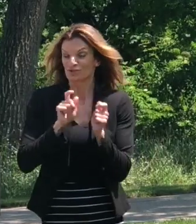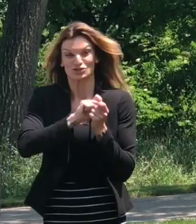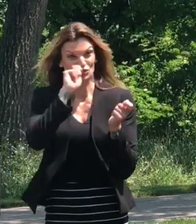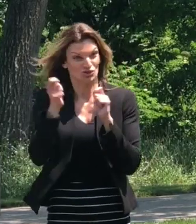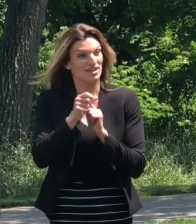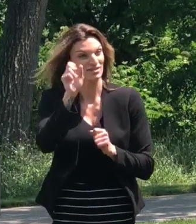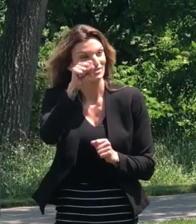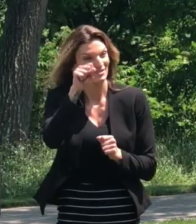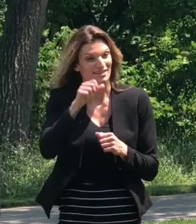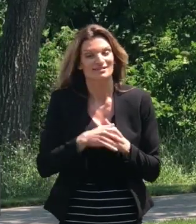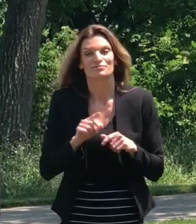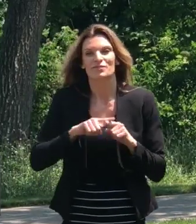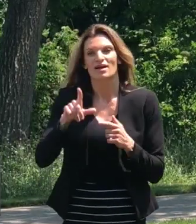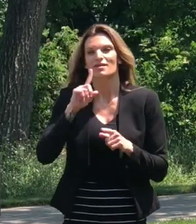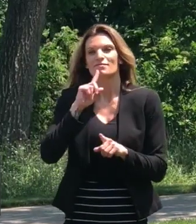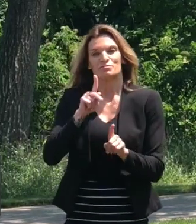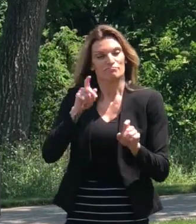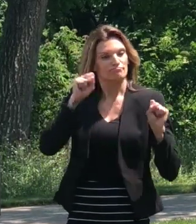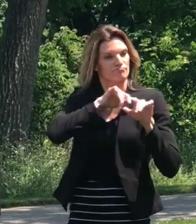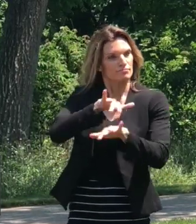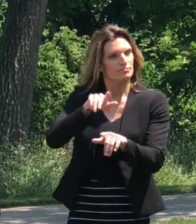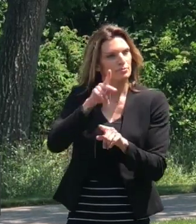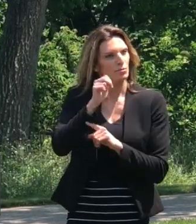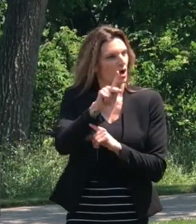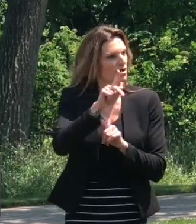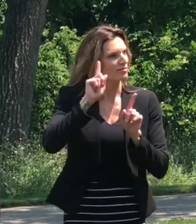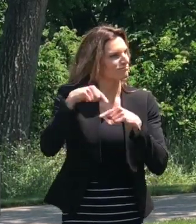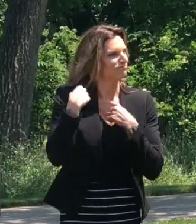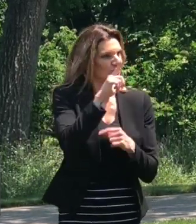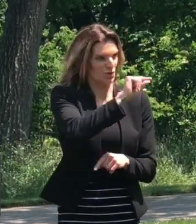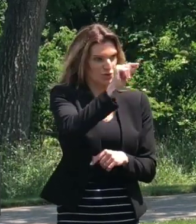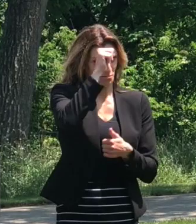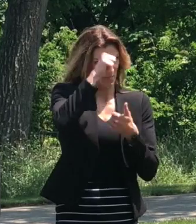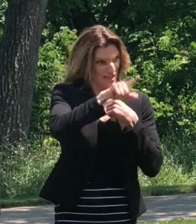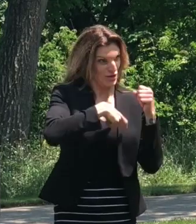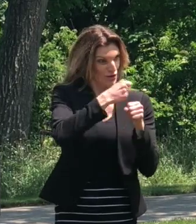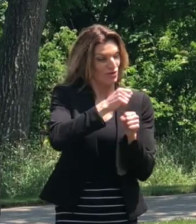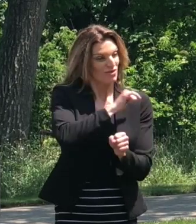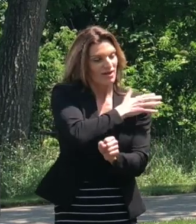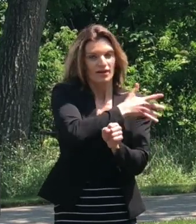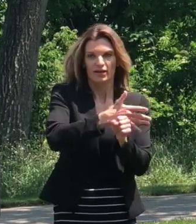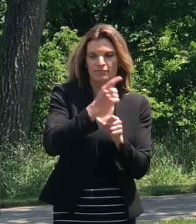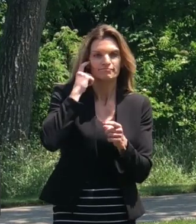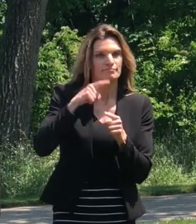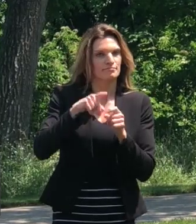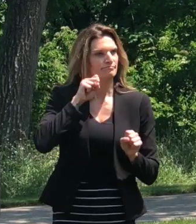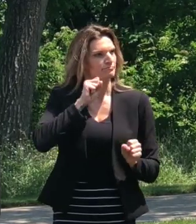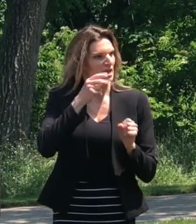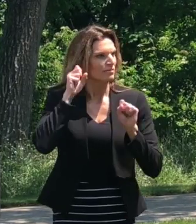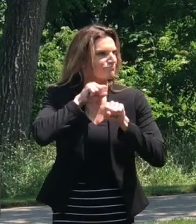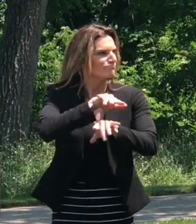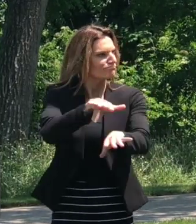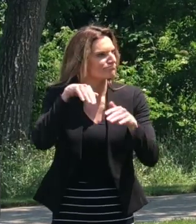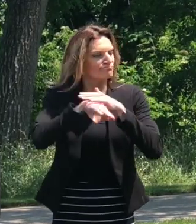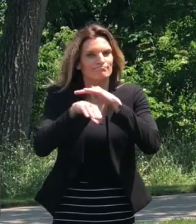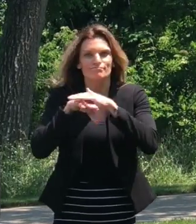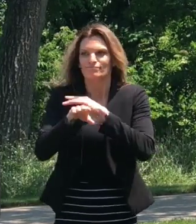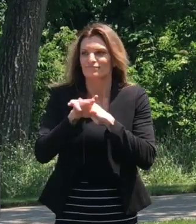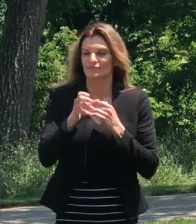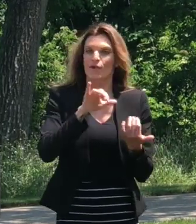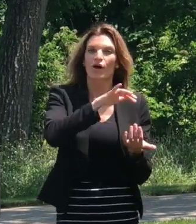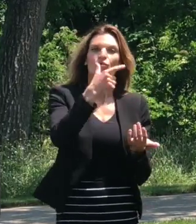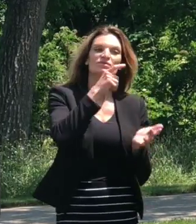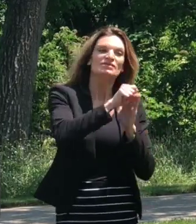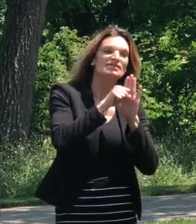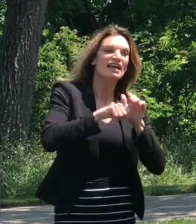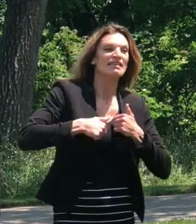a major uptick in park usage across 2020 across the state. Michiganders and folks from out of state came